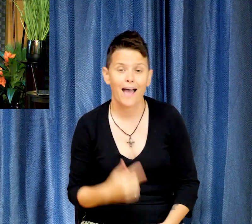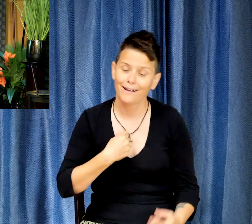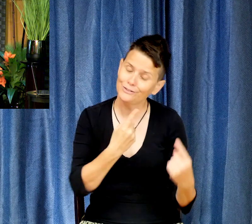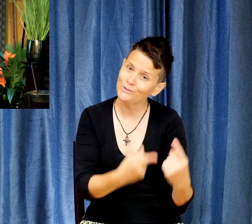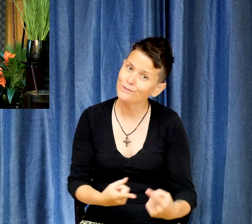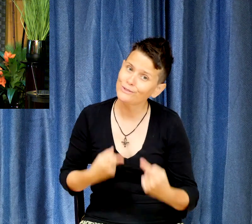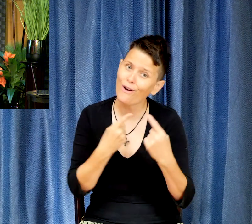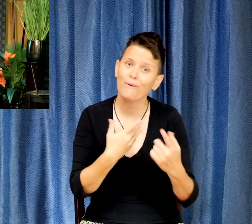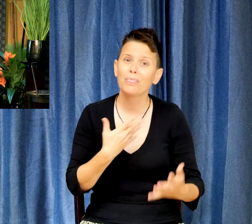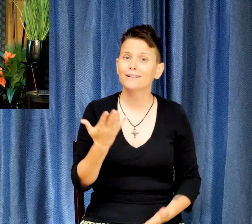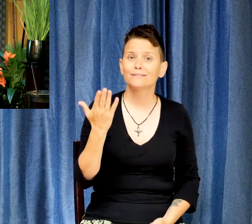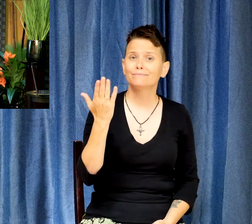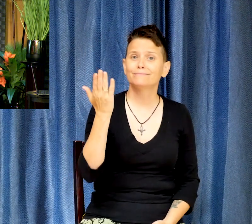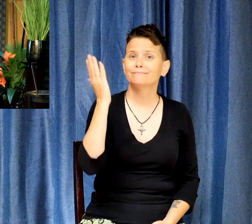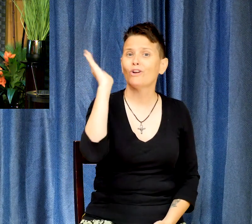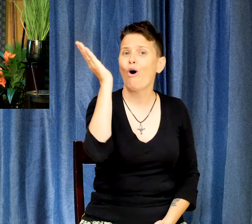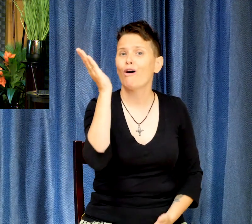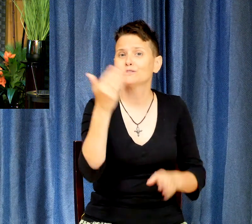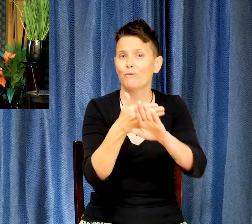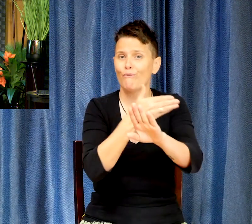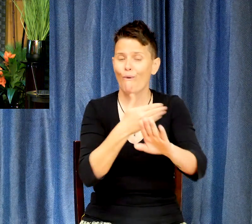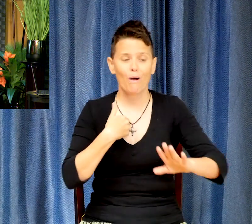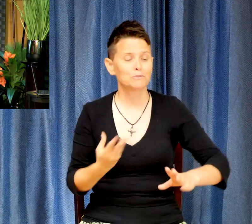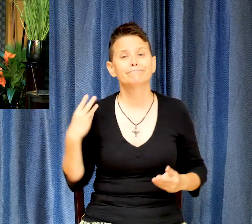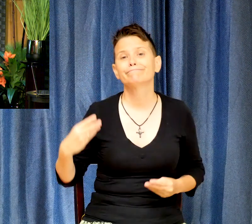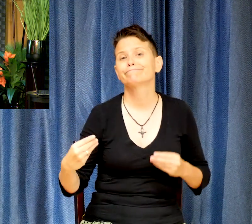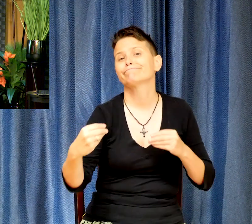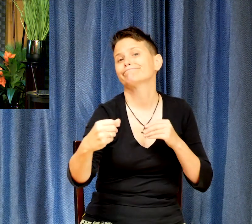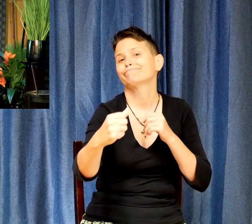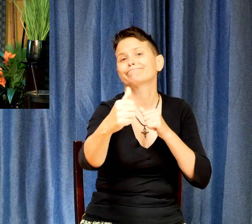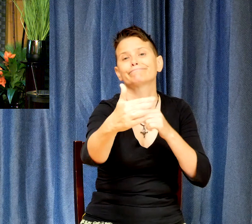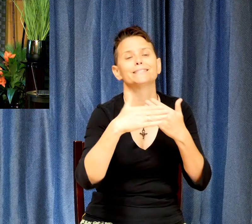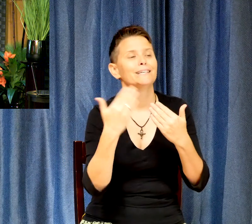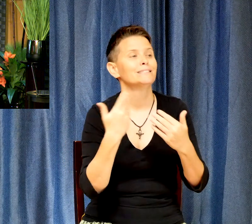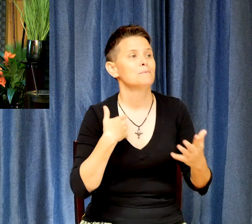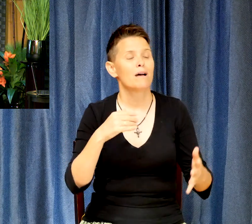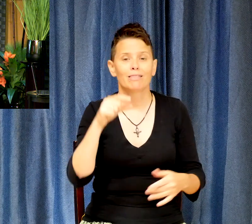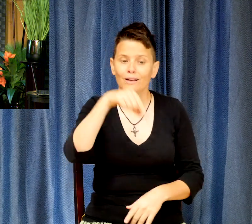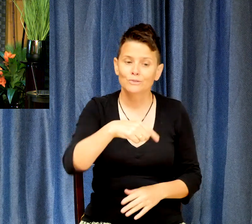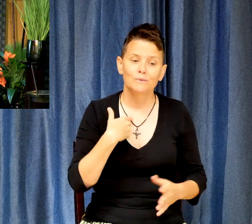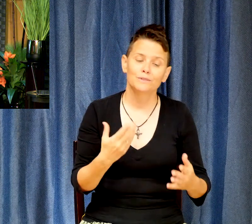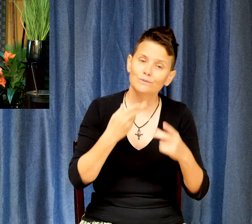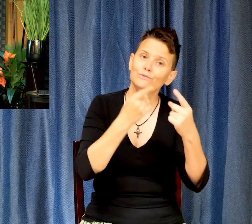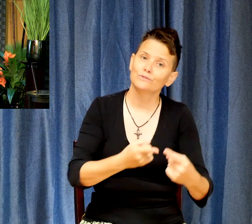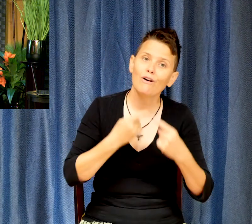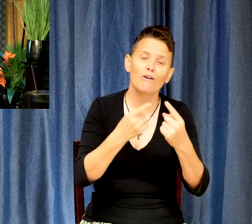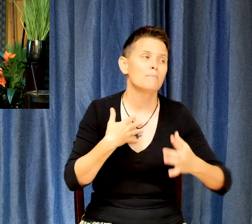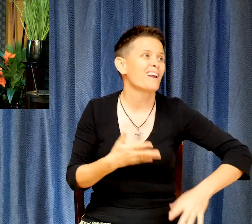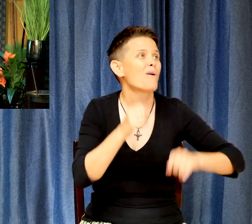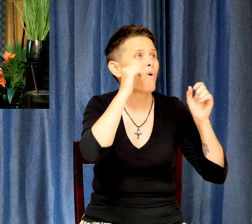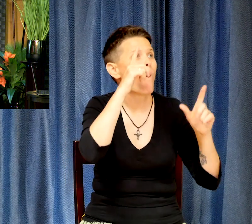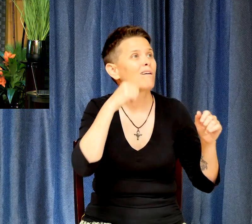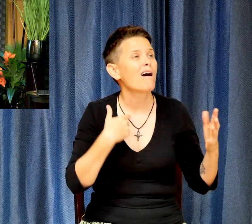given here before just sort of flowed out of me. This one was a struggle. And so yesterday I just sort of woke up. I was grumpy. The bottom felt like it